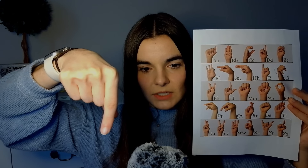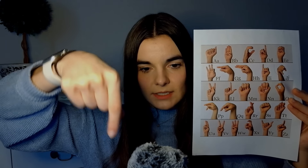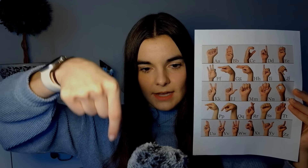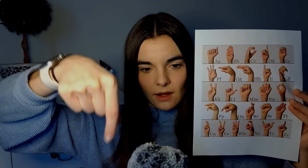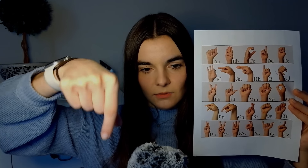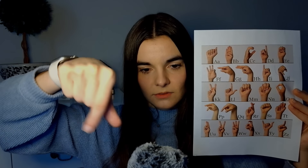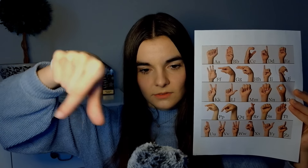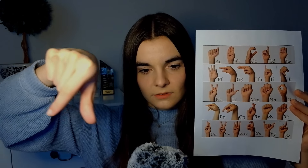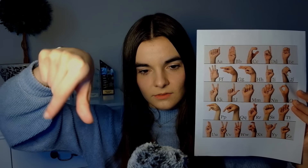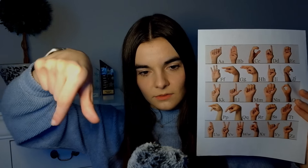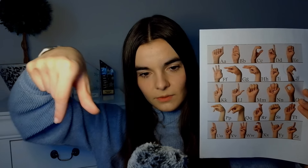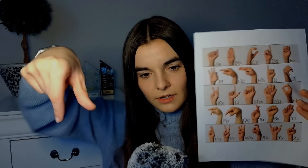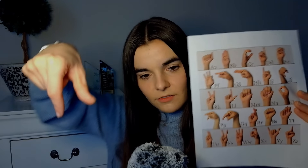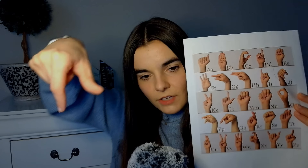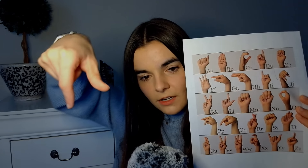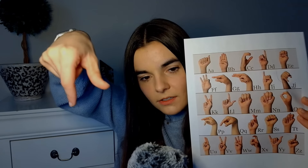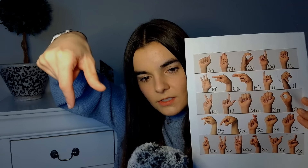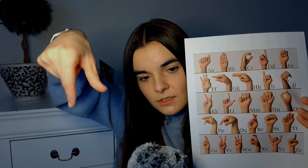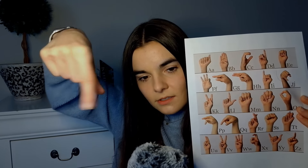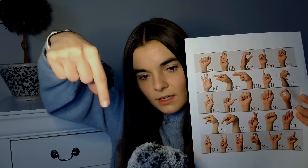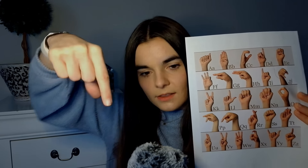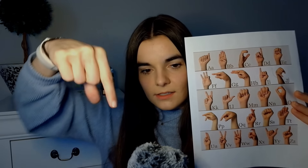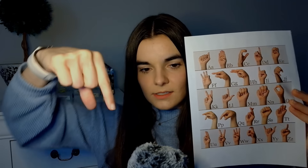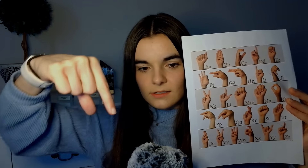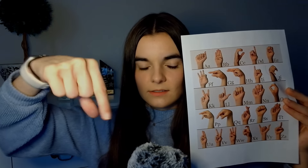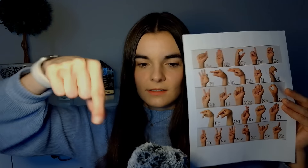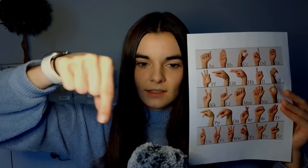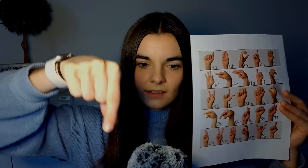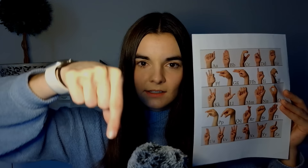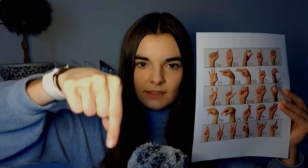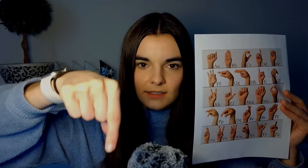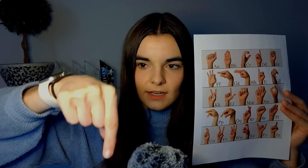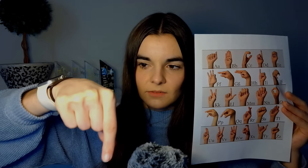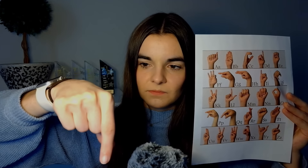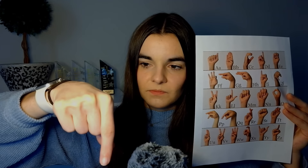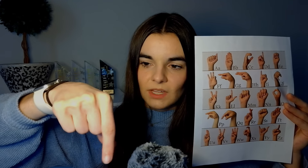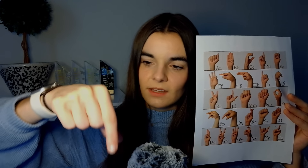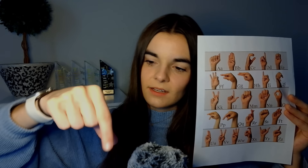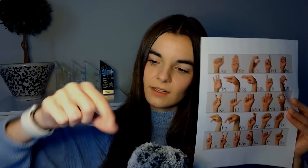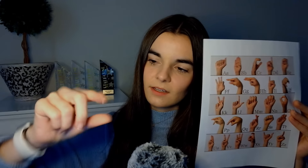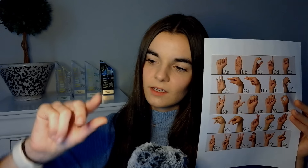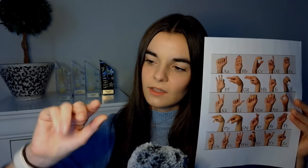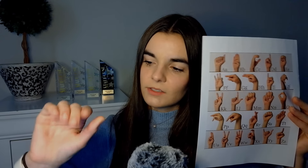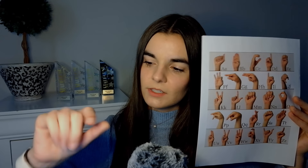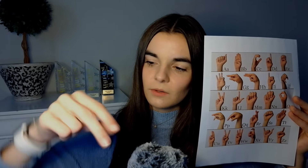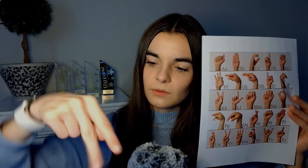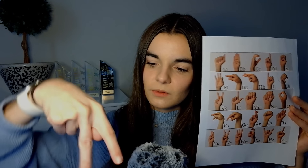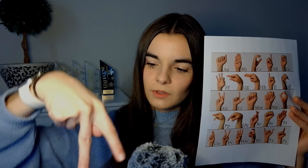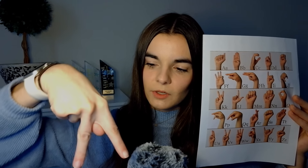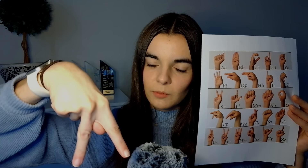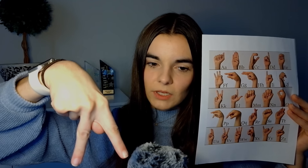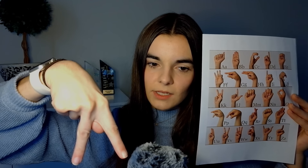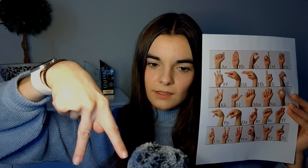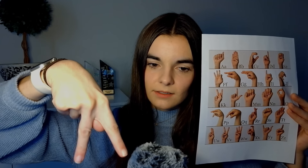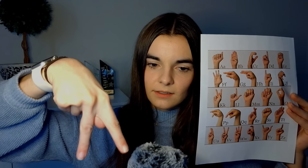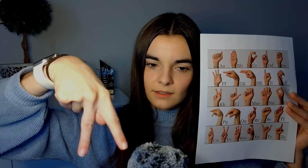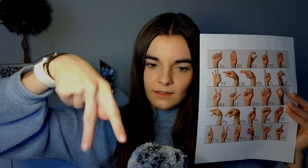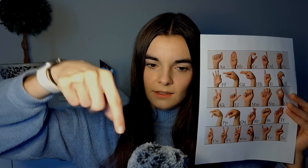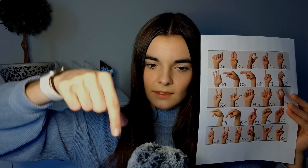down with our fingers like this. Down. So P,